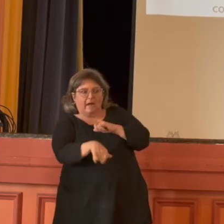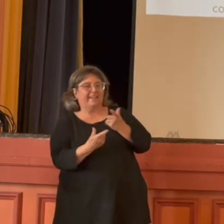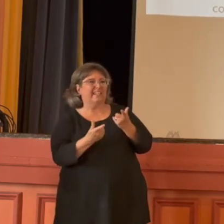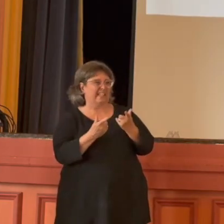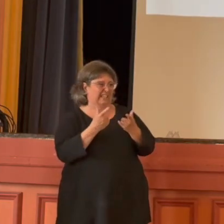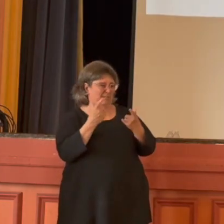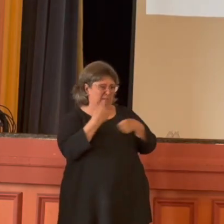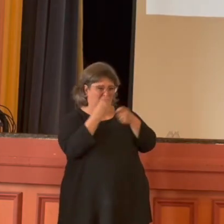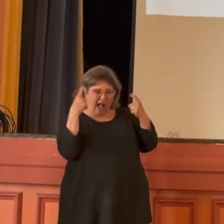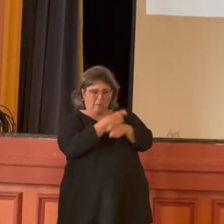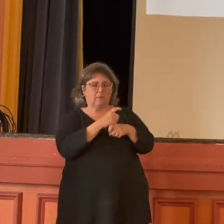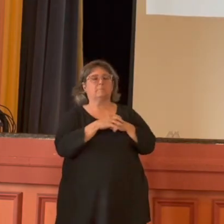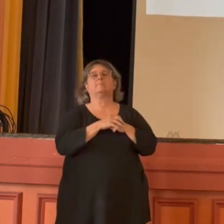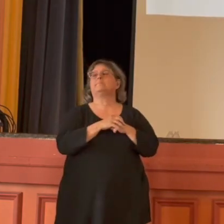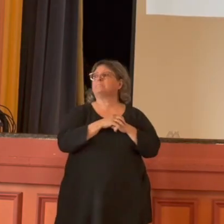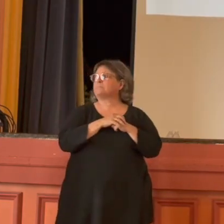sewers.